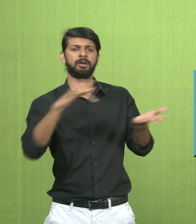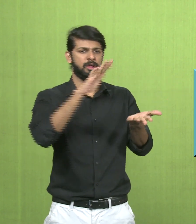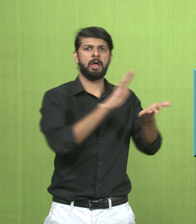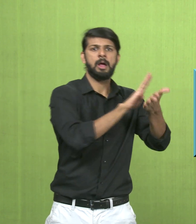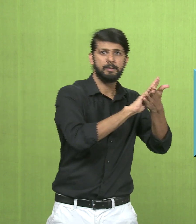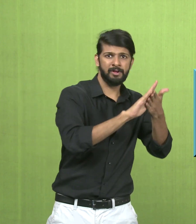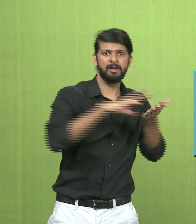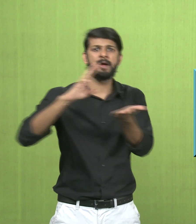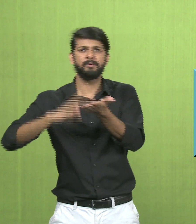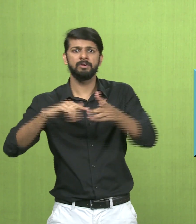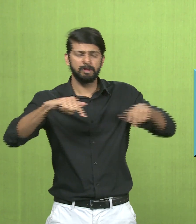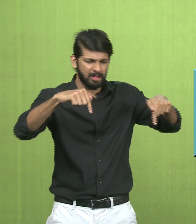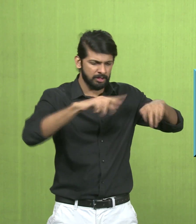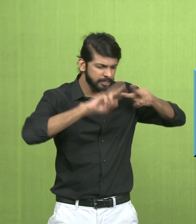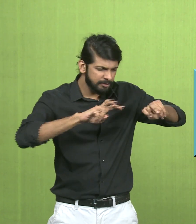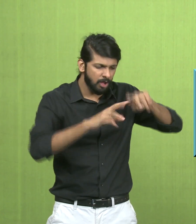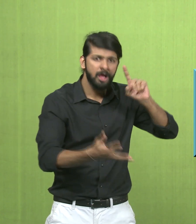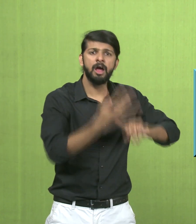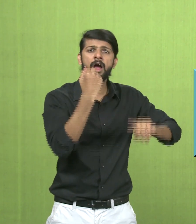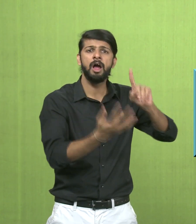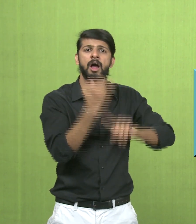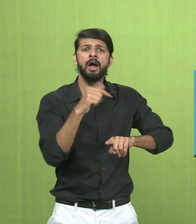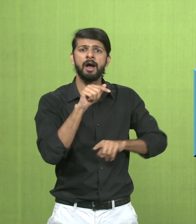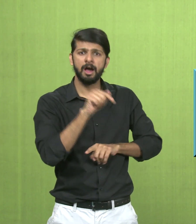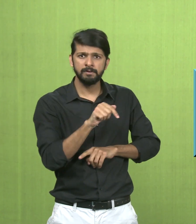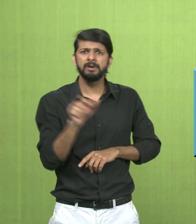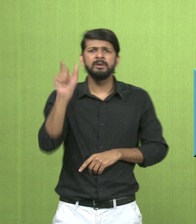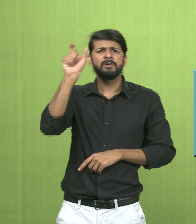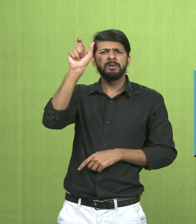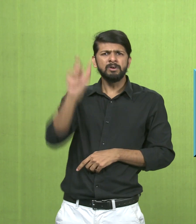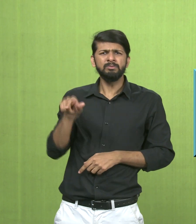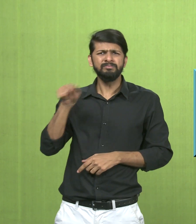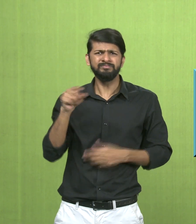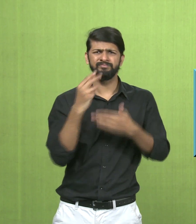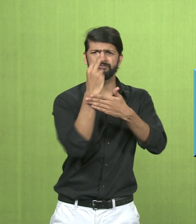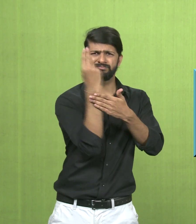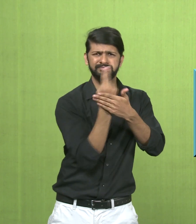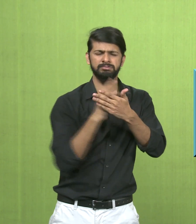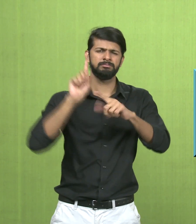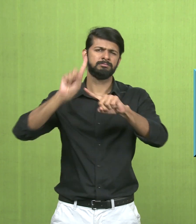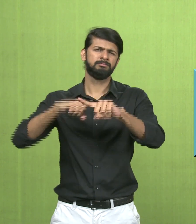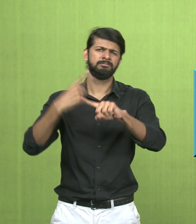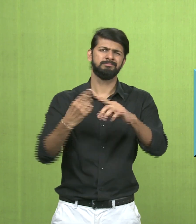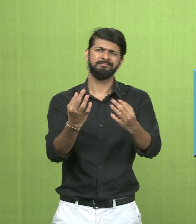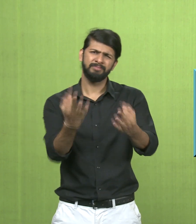And what did this indicate? At both these sites, when so much was excavated, these indicated